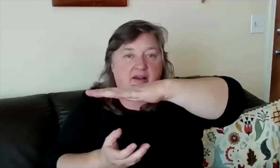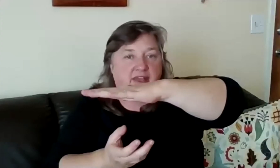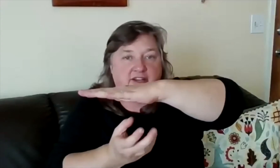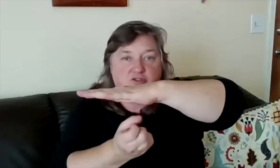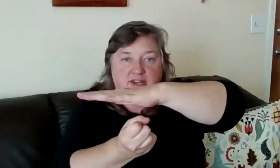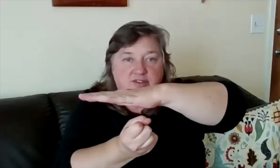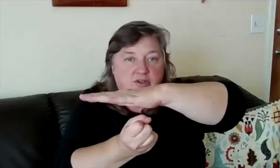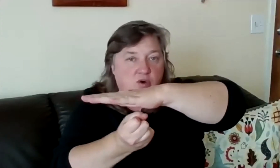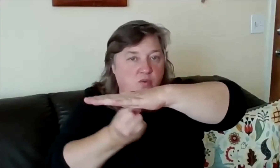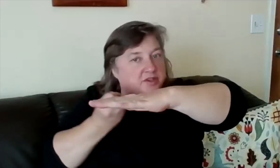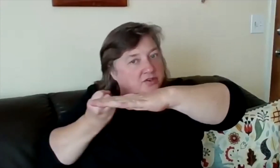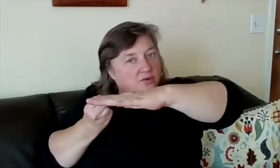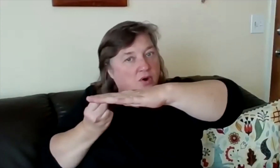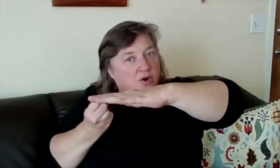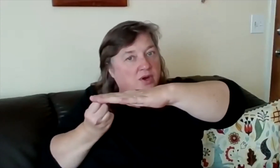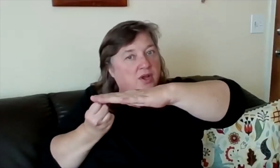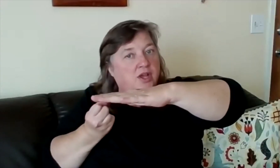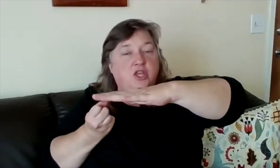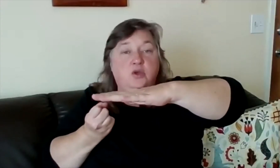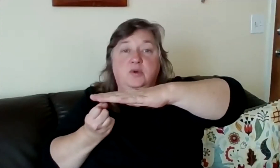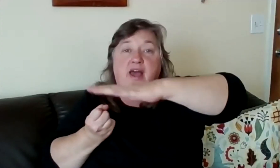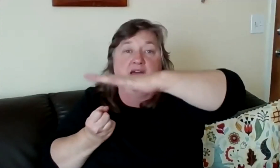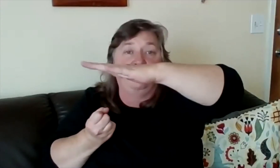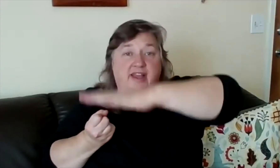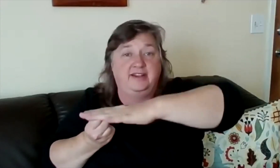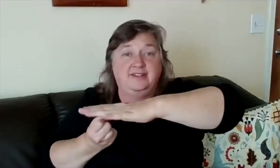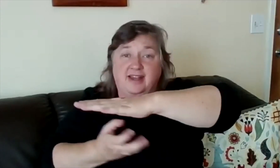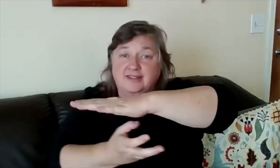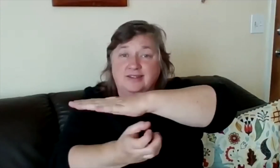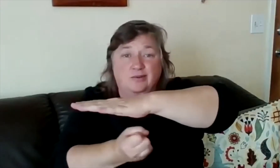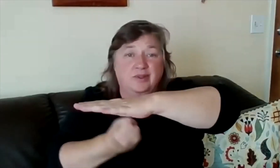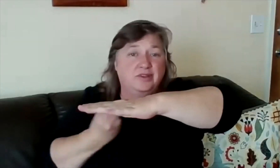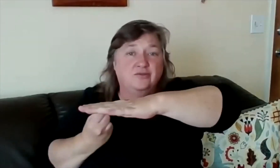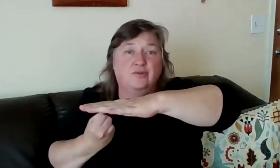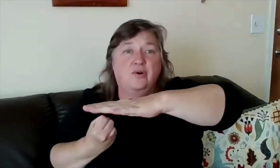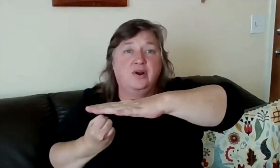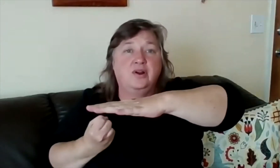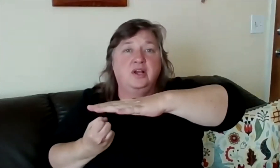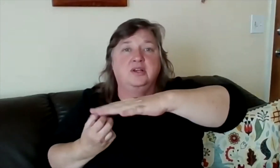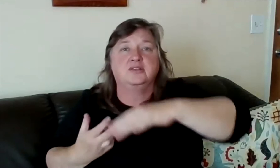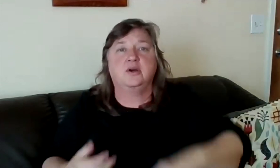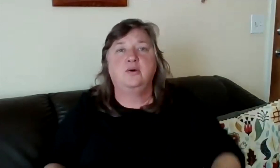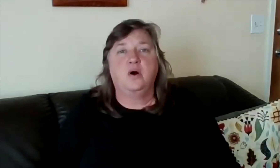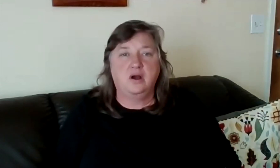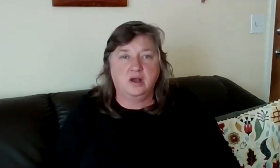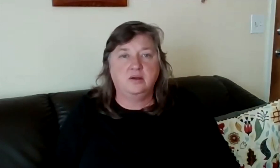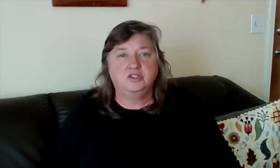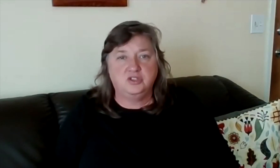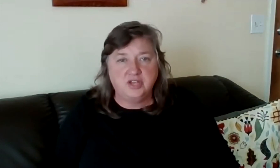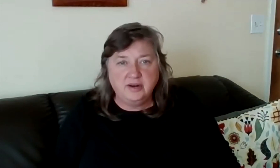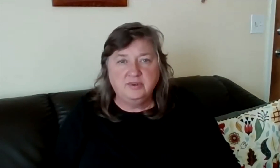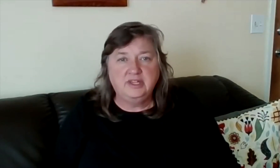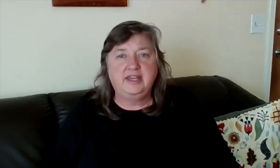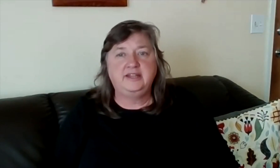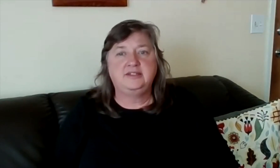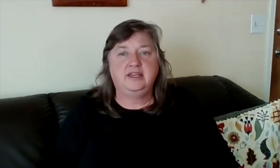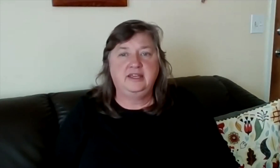a dresser with a drawer, you would have a desk with a drawer. So generally, to